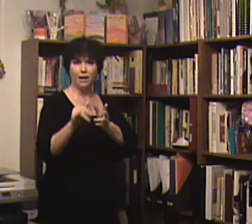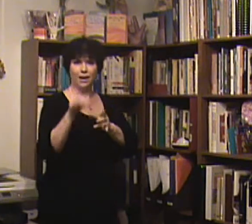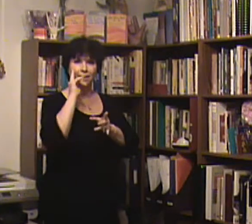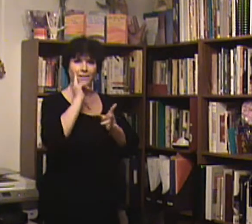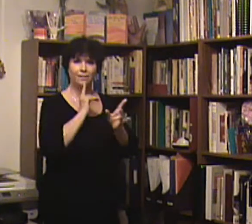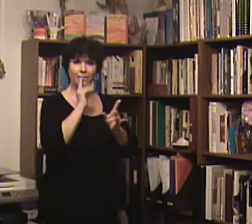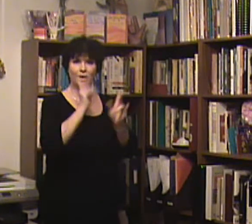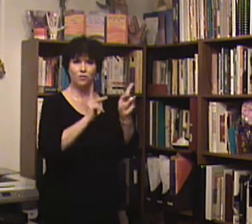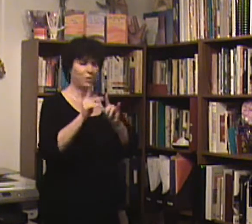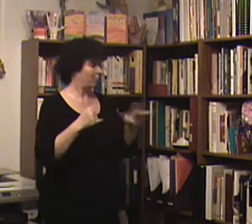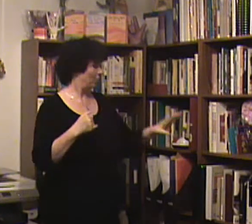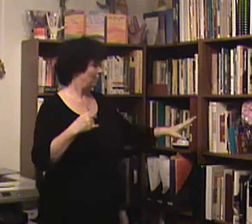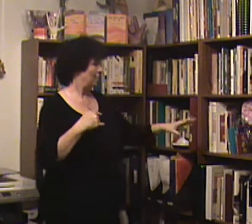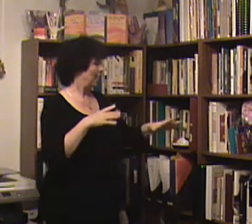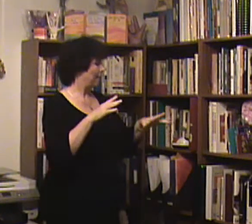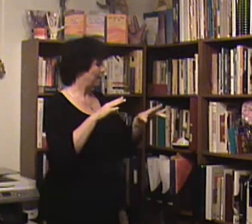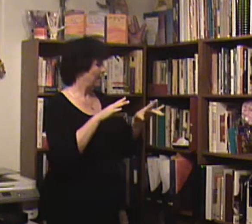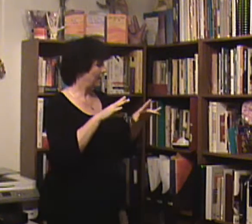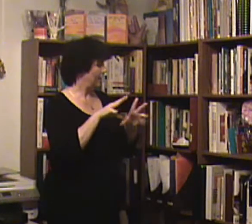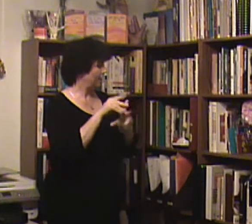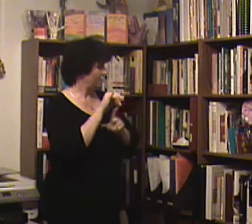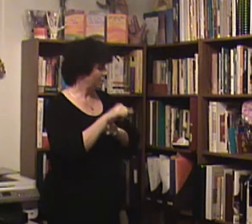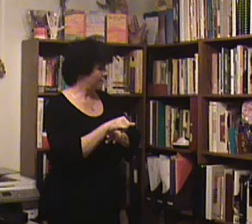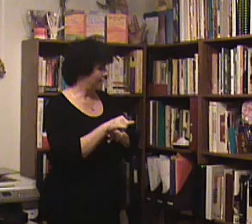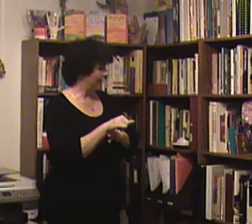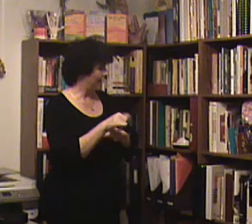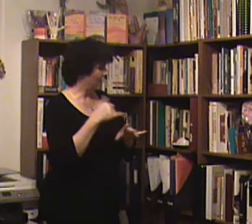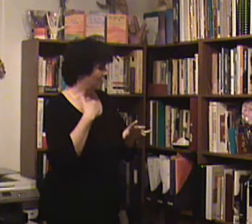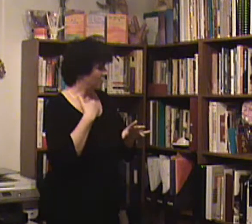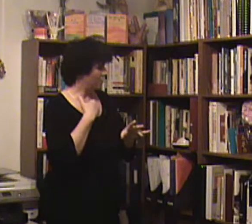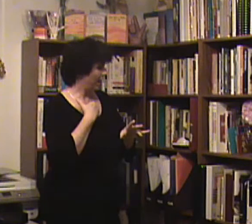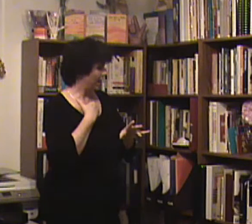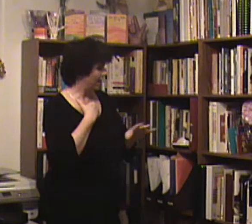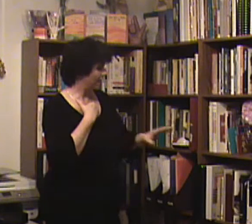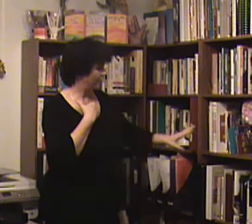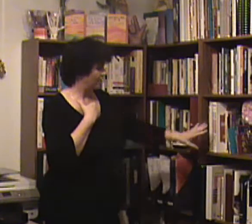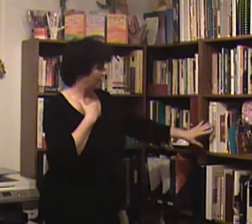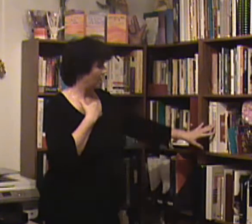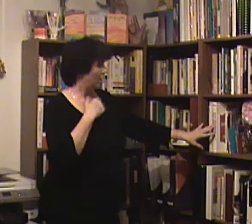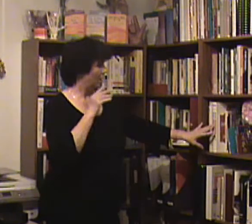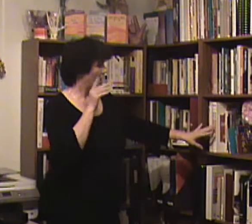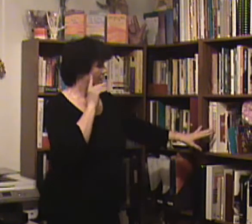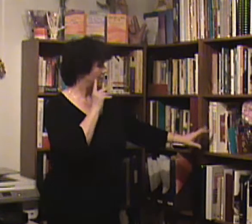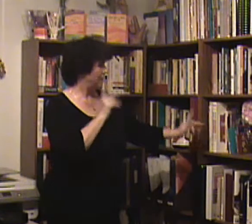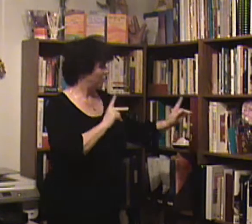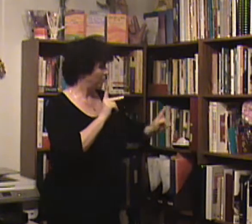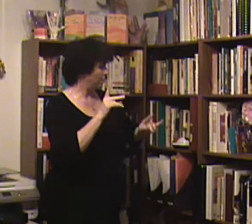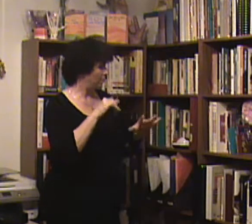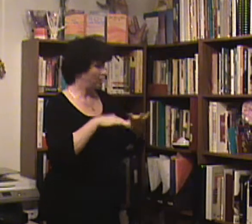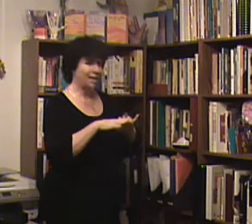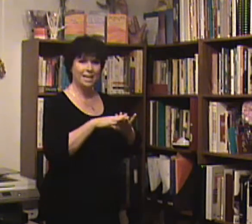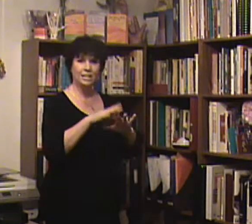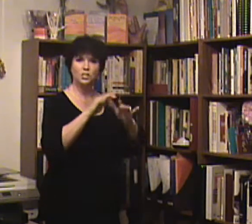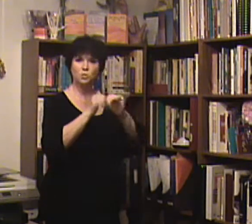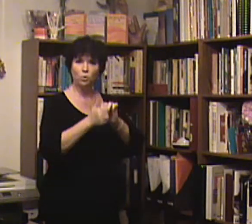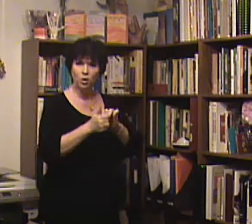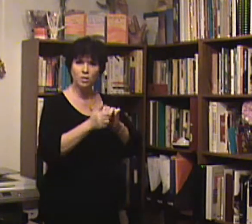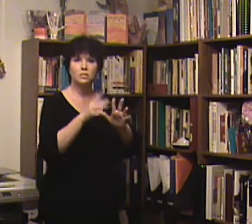by deaf people. And then in addition to that, I also have deaf people in